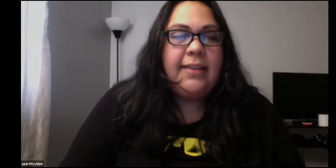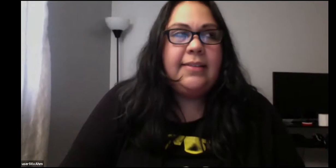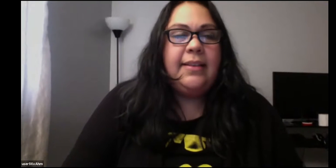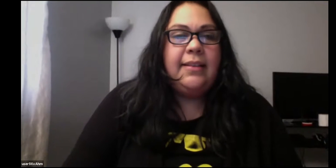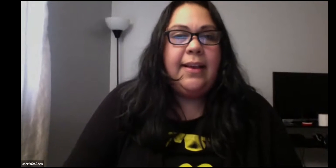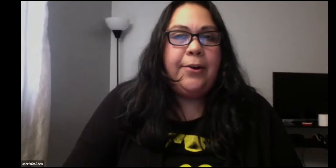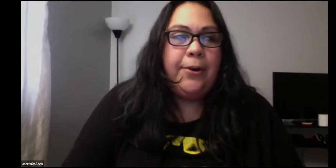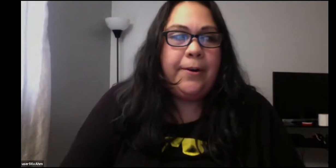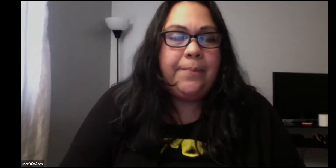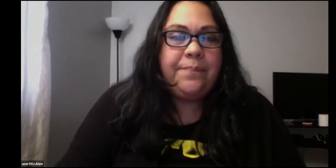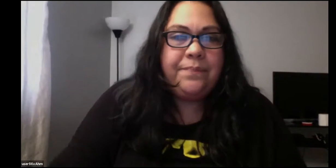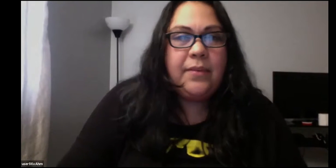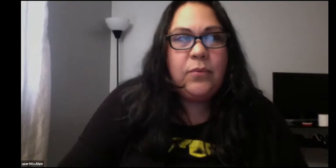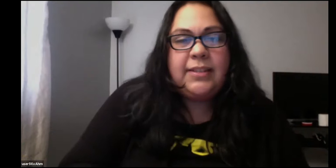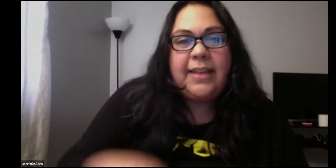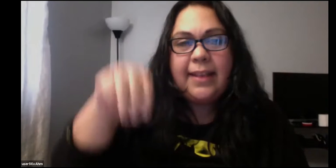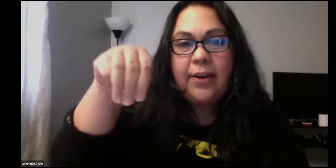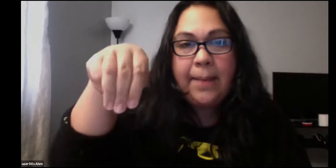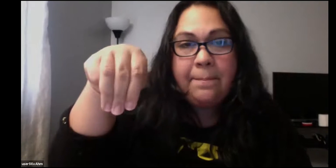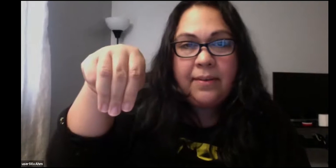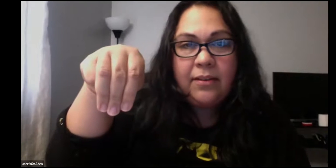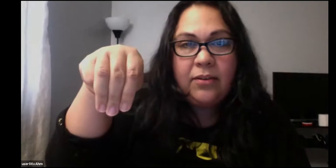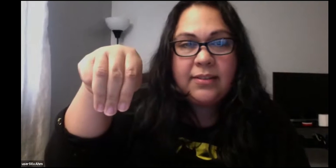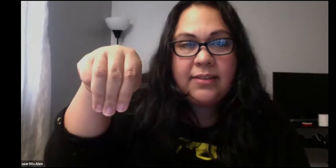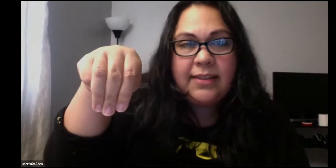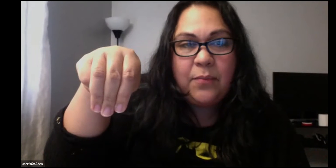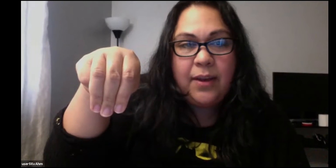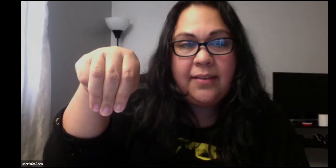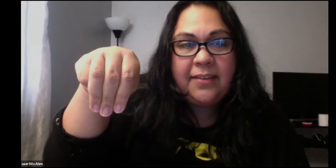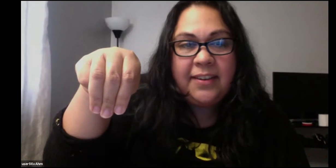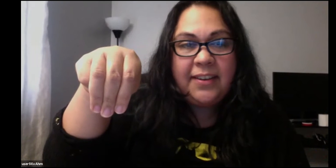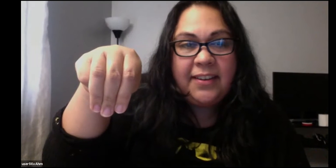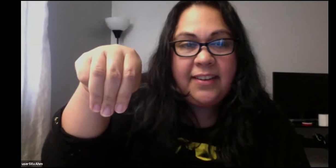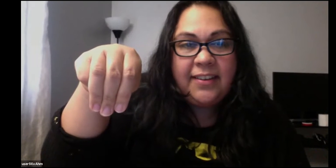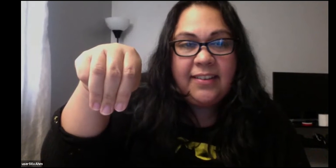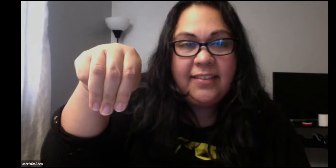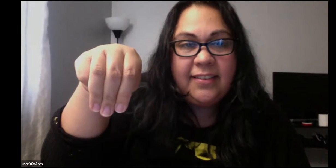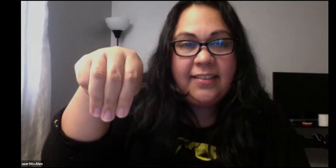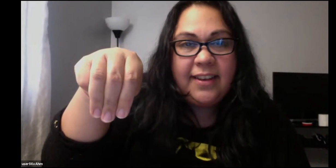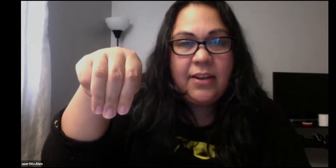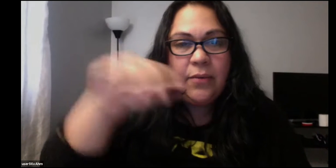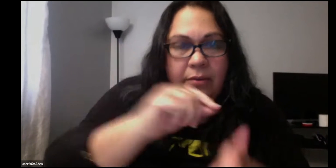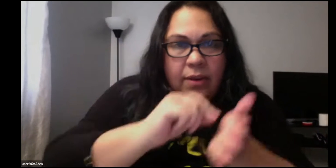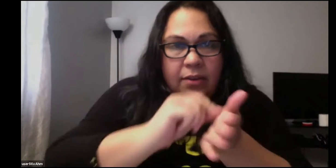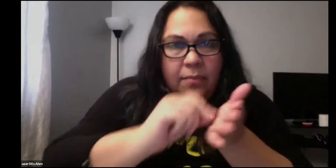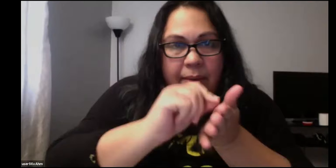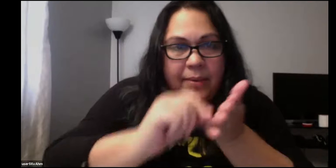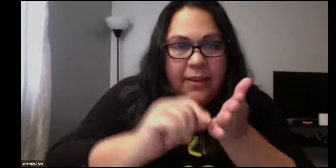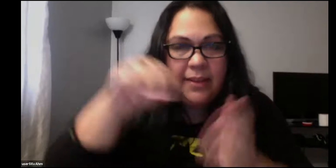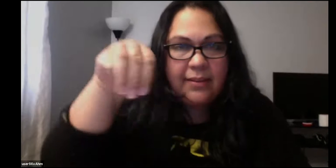the letter, would you say the letter M looks the same way? That's how we write it on paper like that?